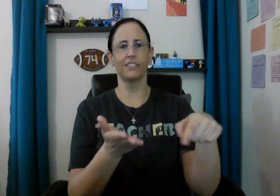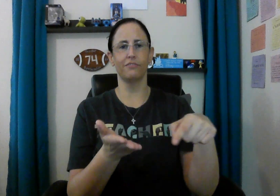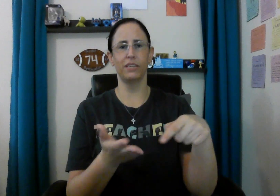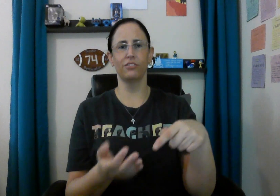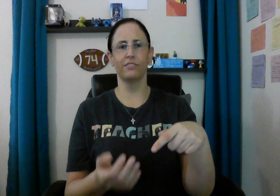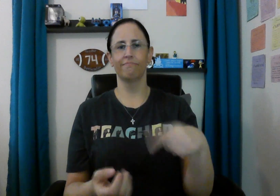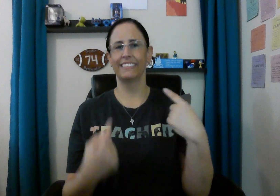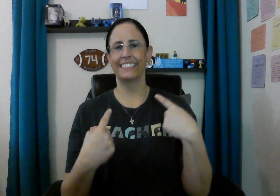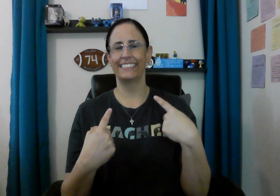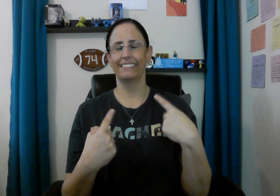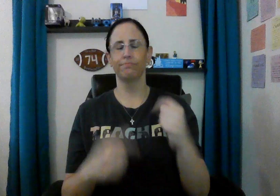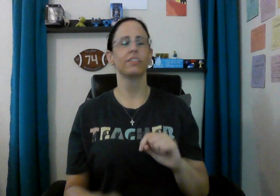of bills.